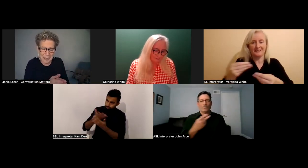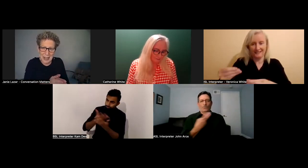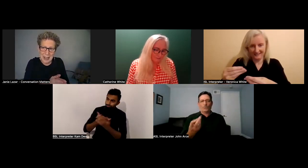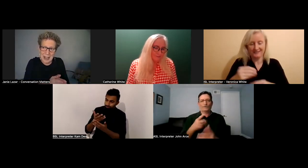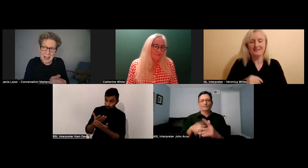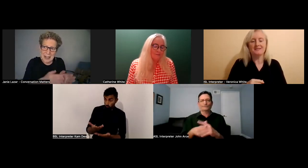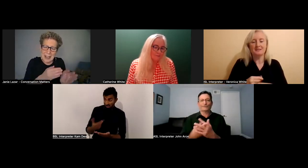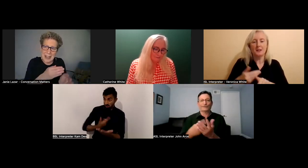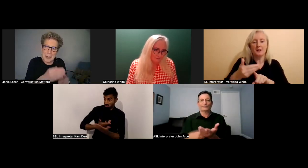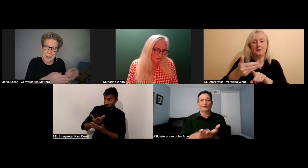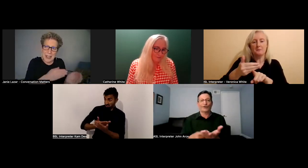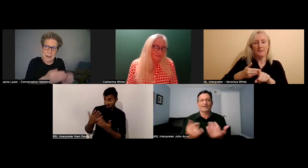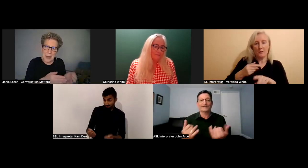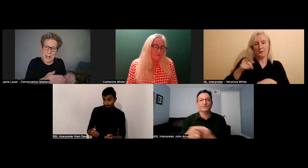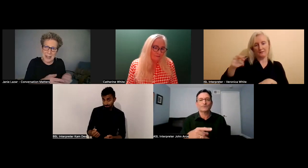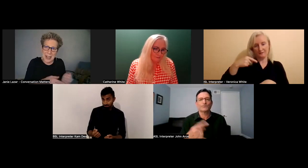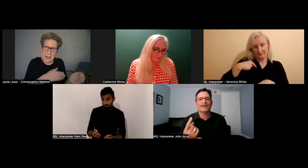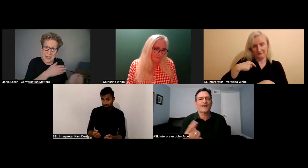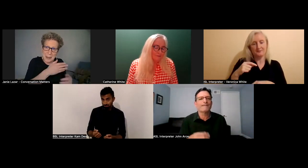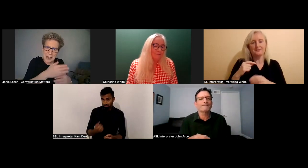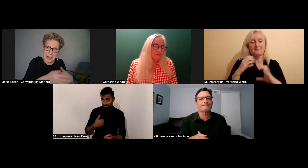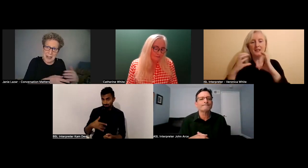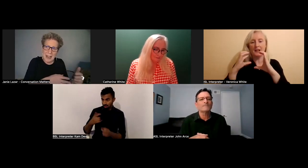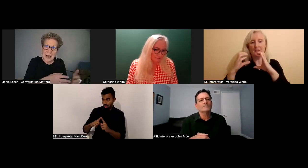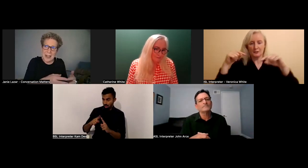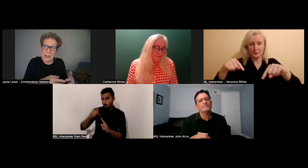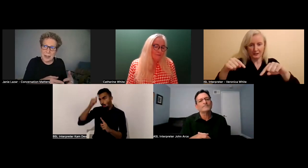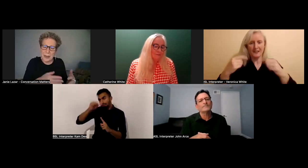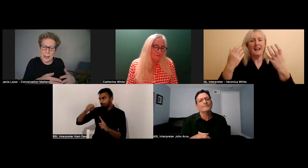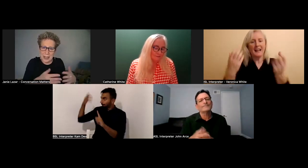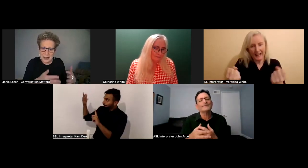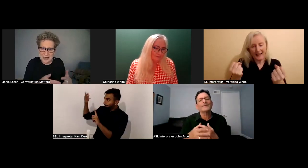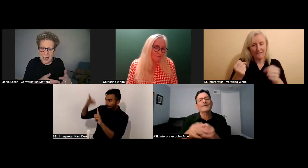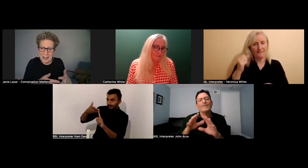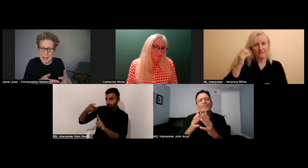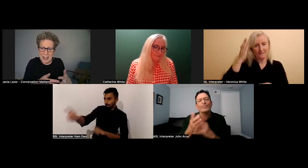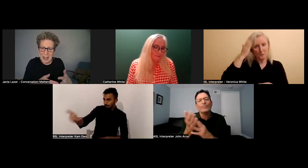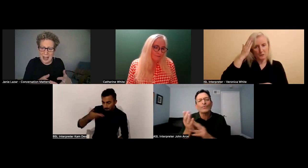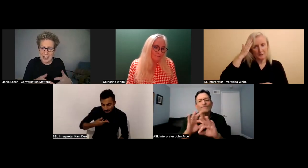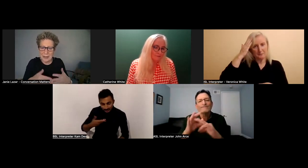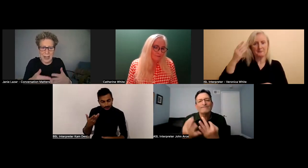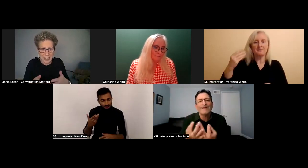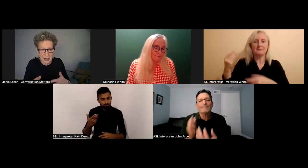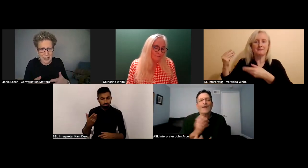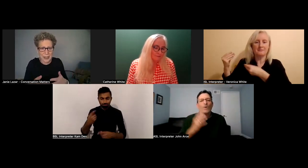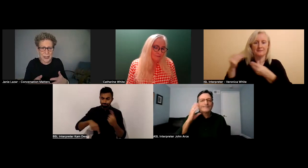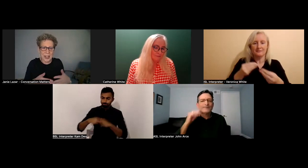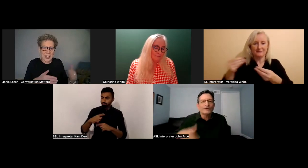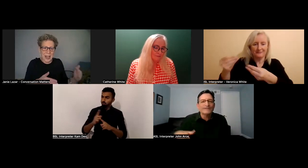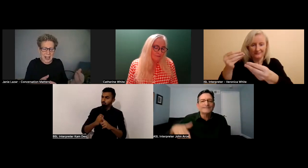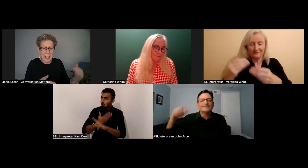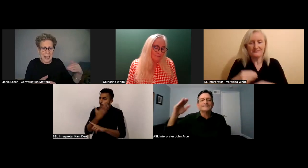today. There's been wisdom passed down. There's been growth and understanding and